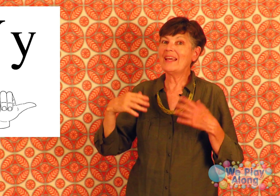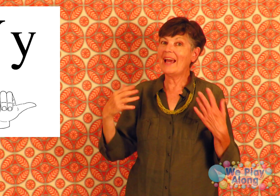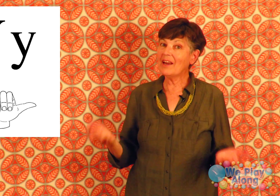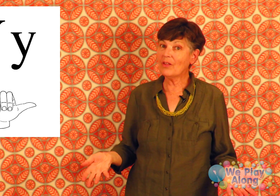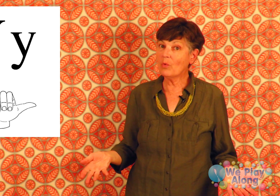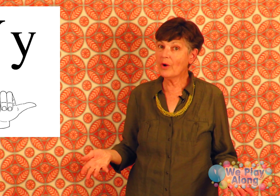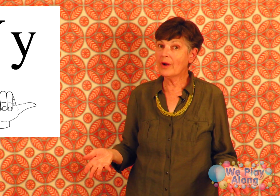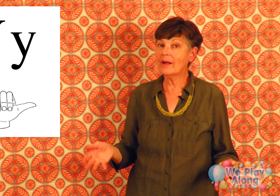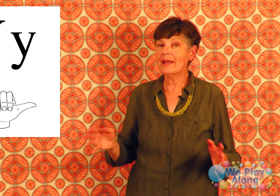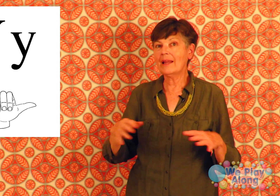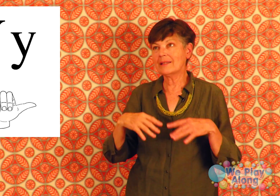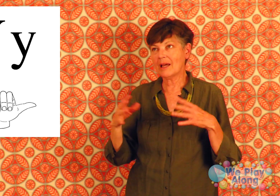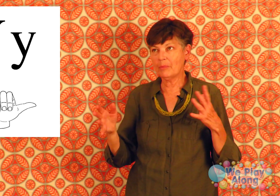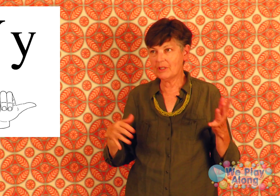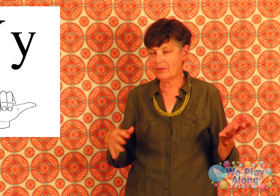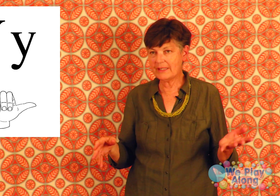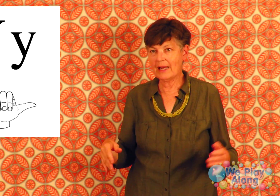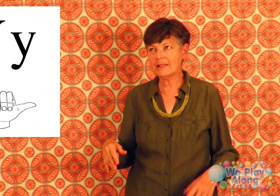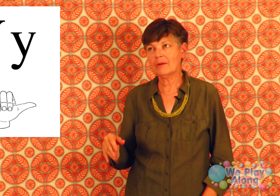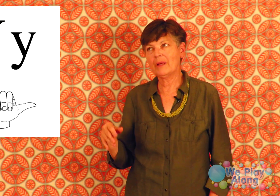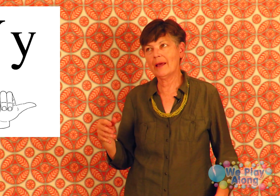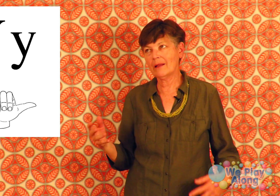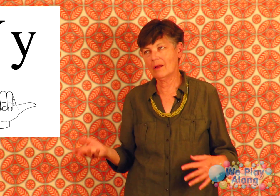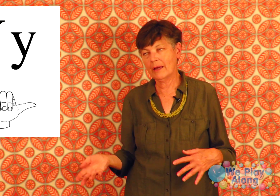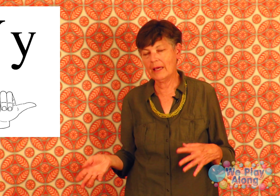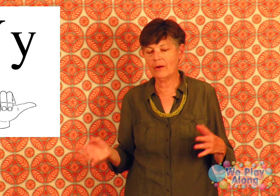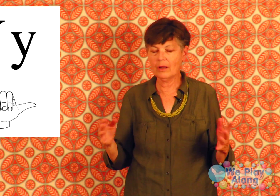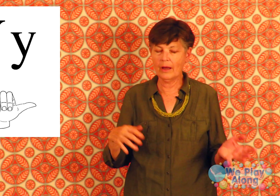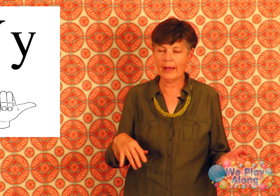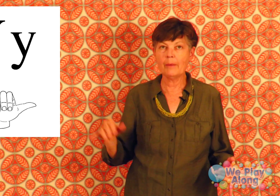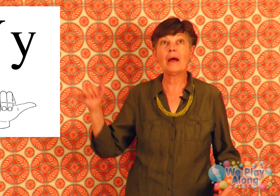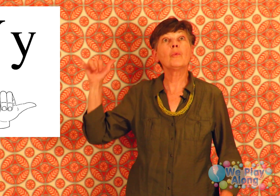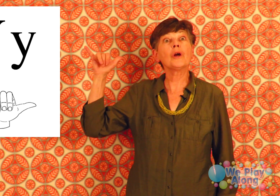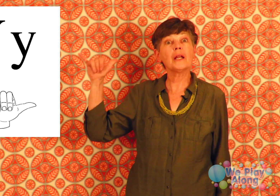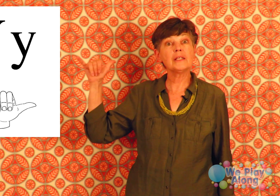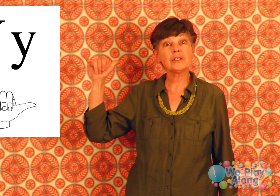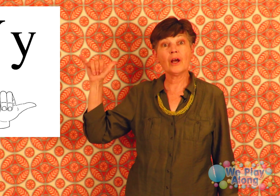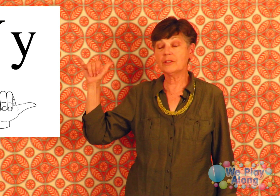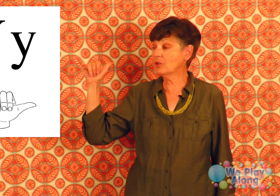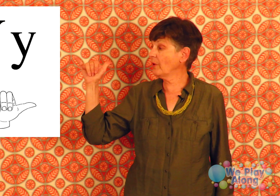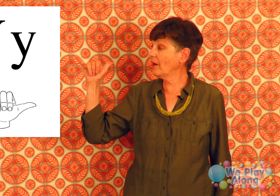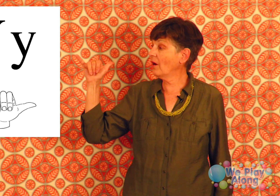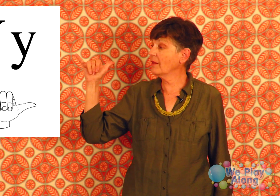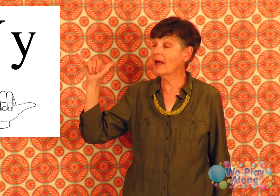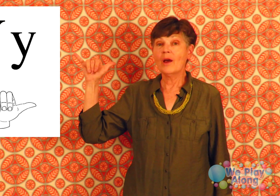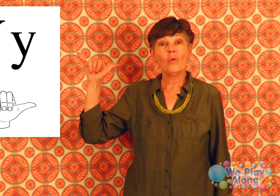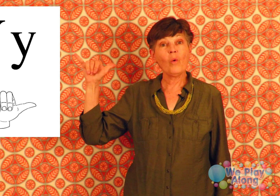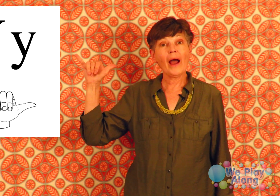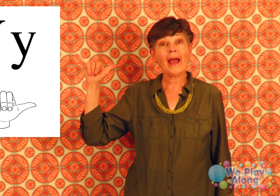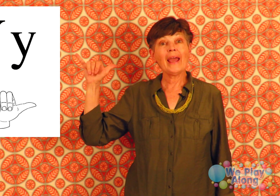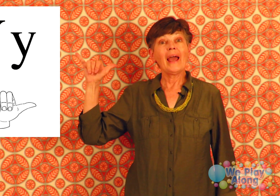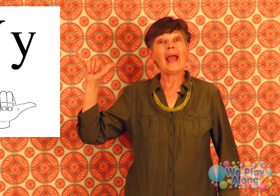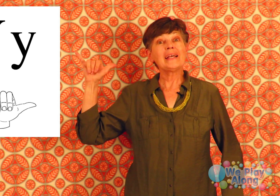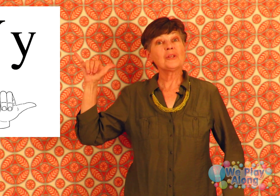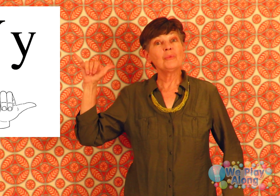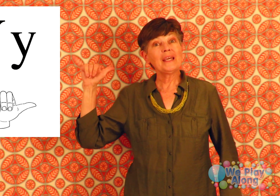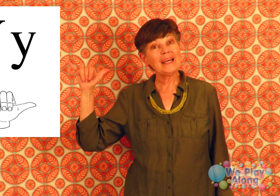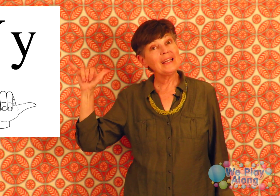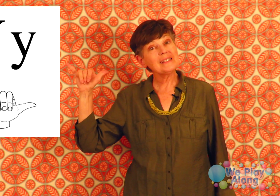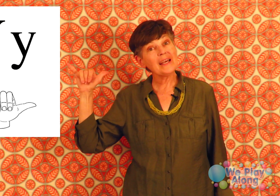the end of the word, it has a couple different sounds. It can be like a long E or a long I, but we're going to just concentrate on Y as the beginning